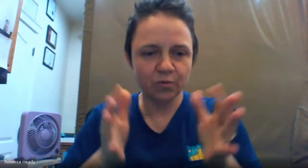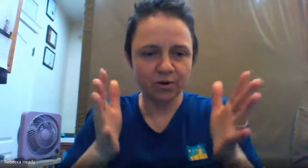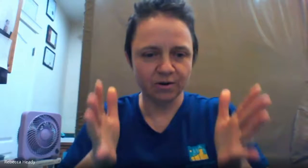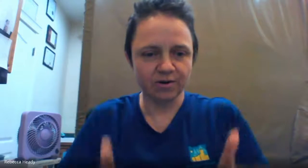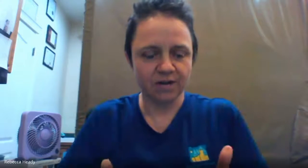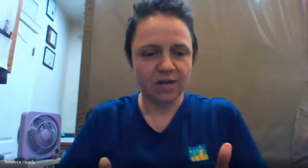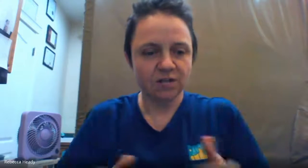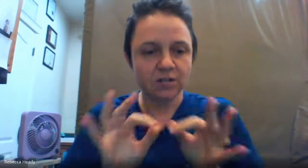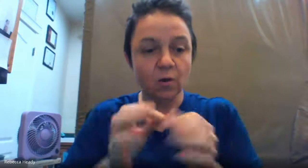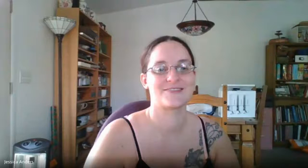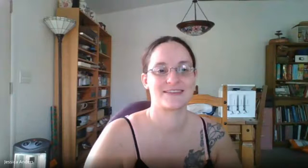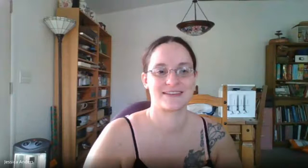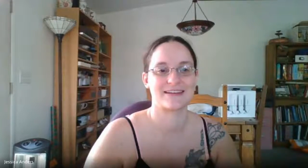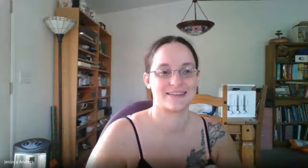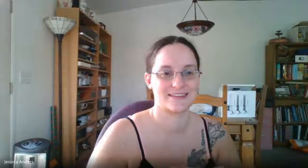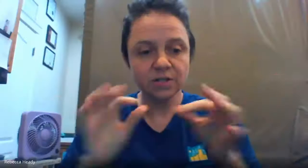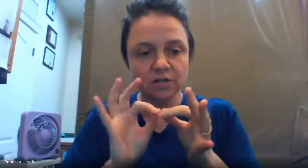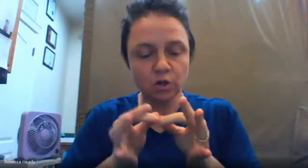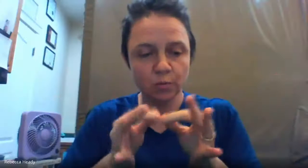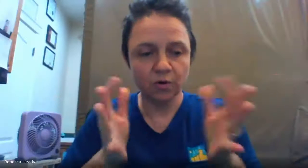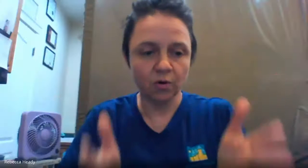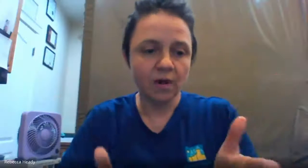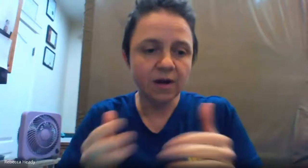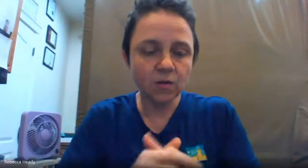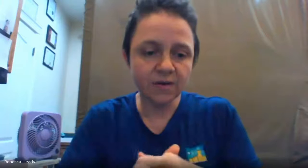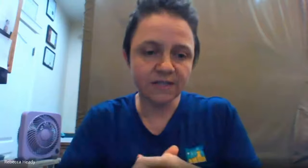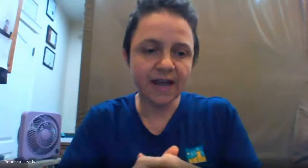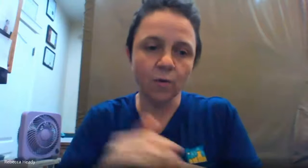interpreter. Oh. Sign language interpreter. They don't always say, or